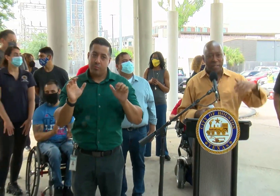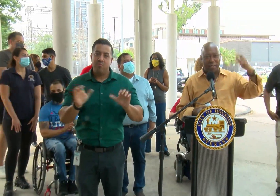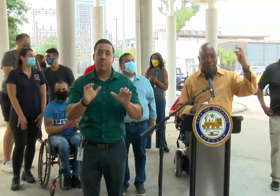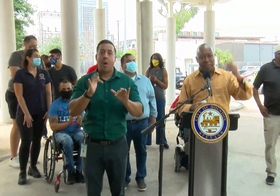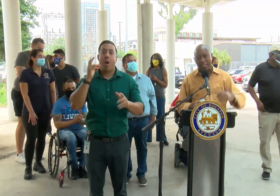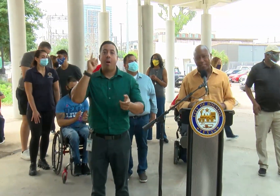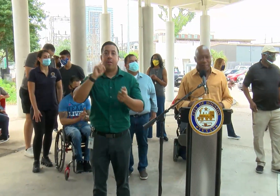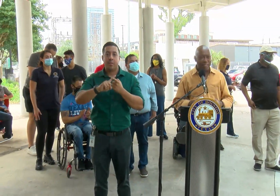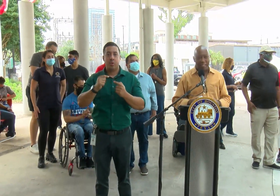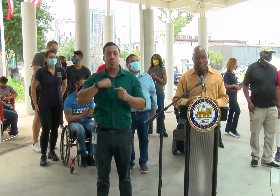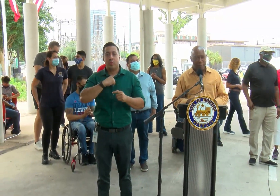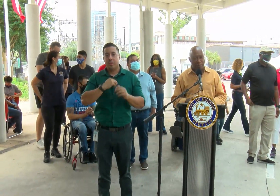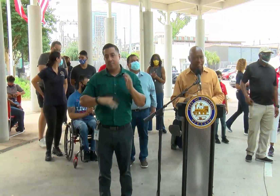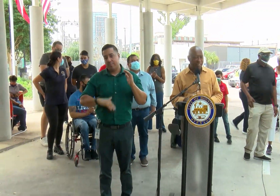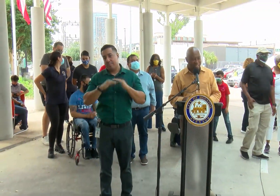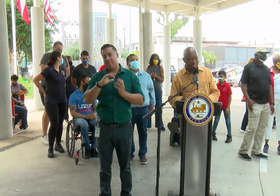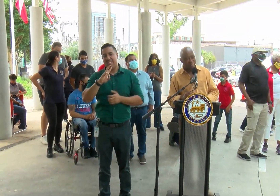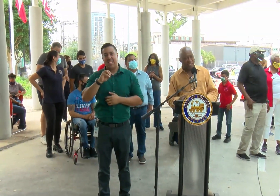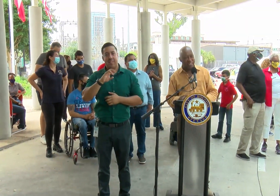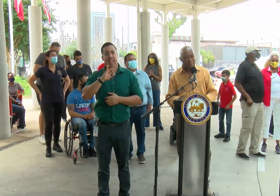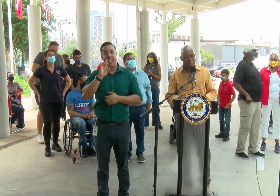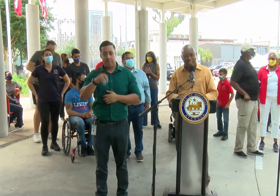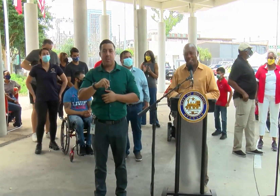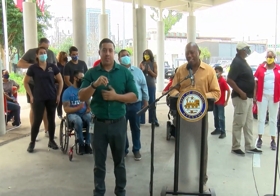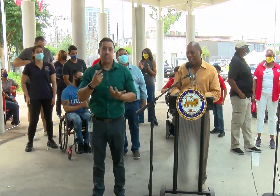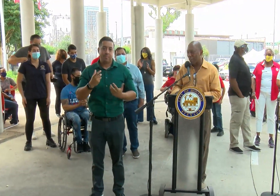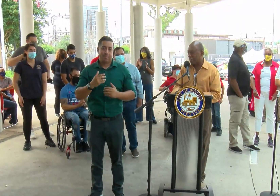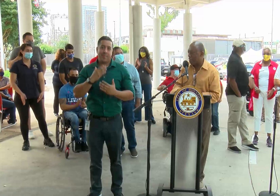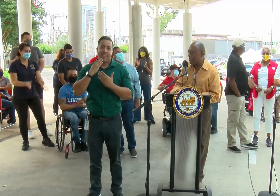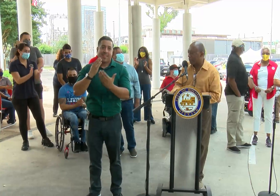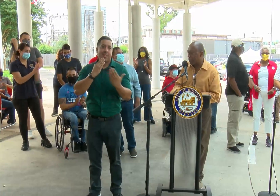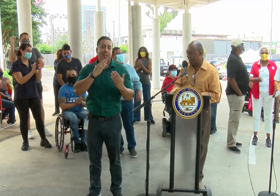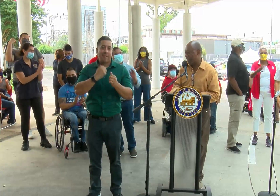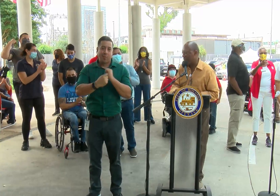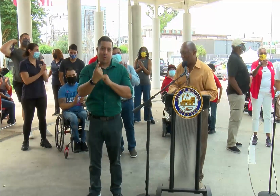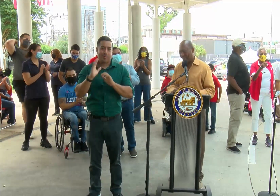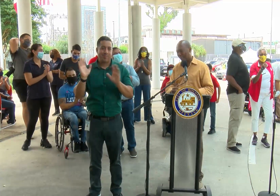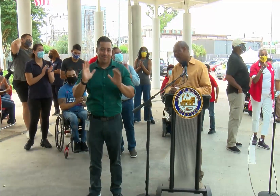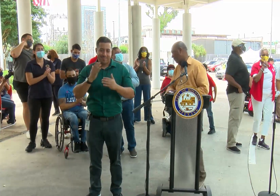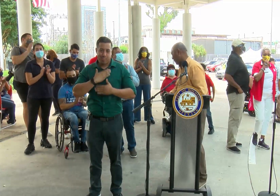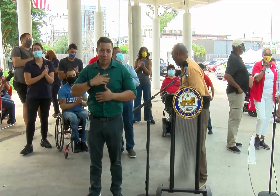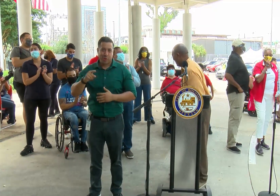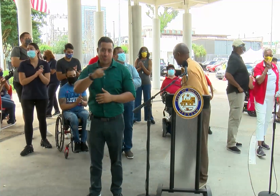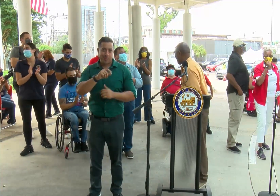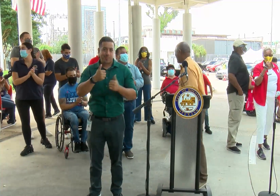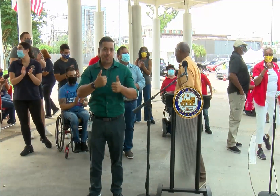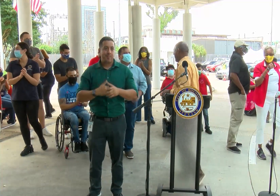until we get up to that 70 to 80%. Okay, let's keep doing it. Thank you all so very much. Appreciate you.